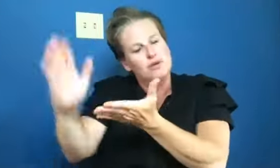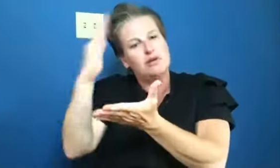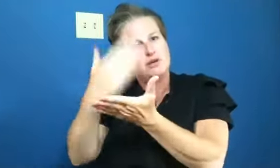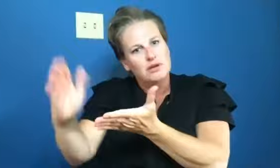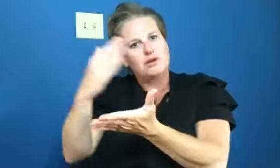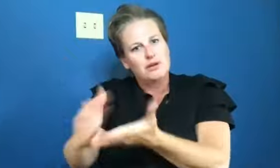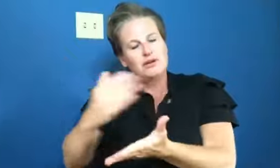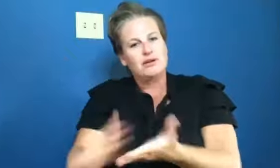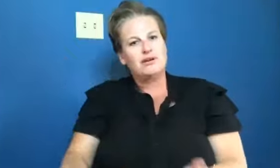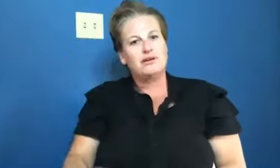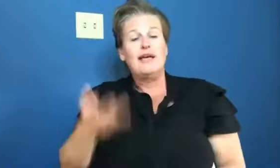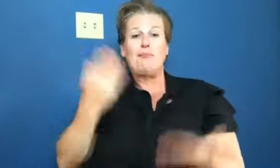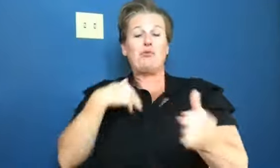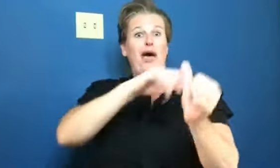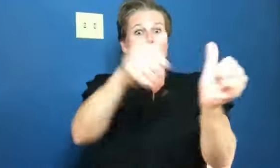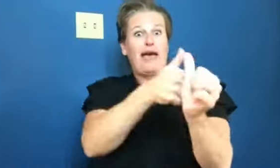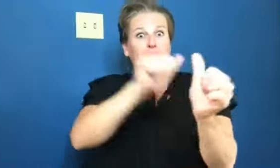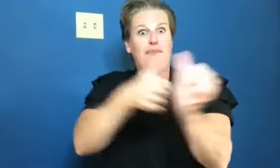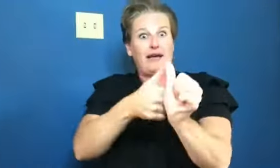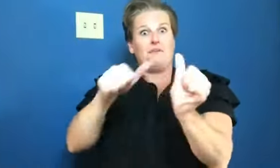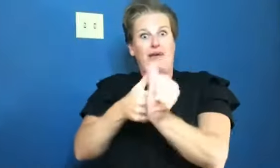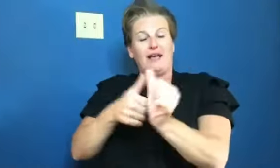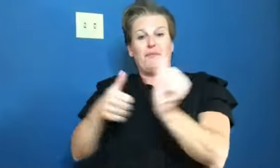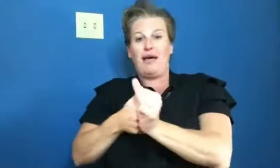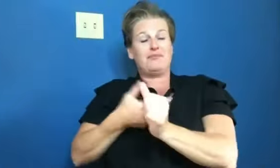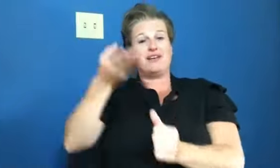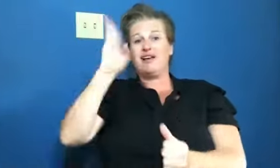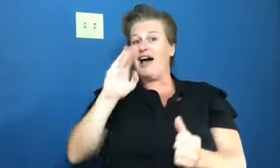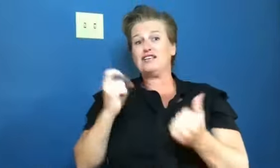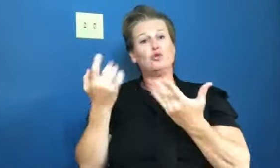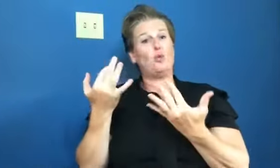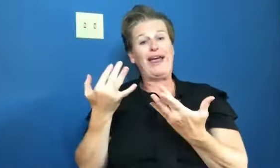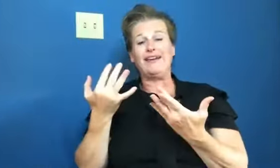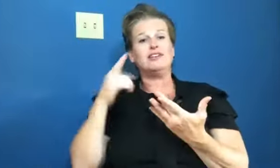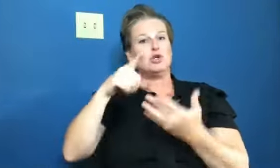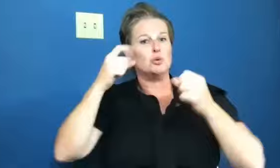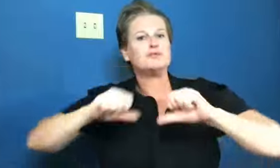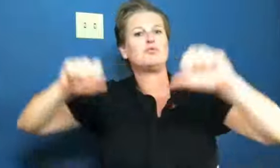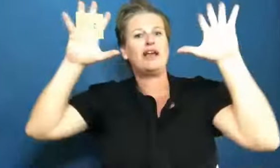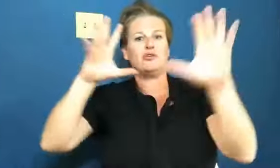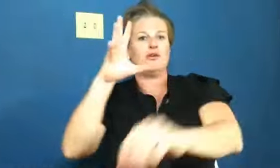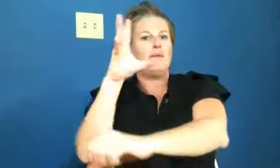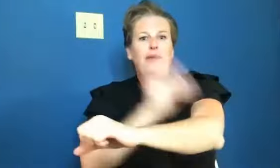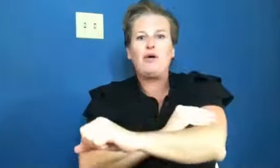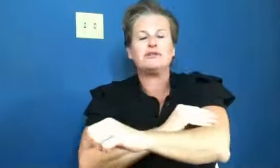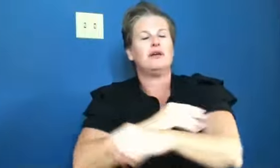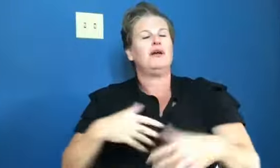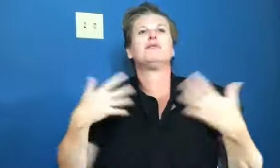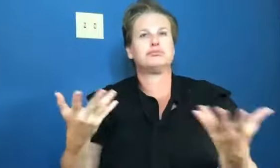it out, God can only work in your surrender and powerlessness. And she pointed me into the step one. She said, Catherine, I want you to write a